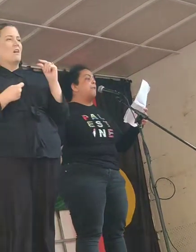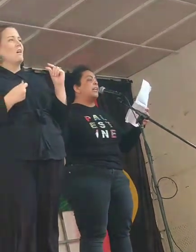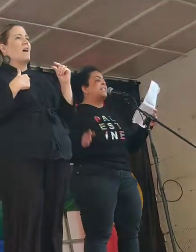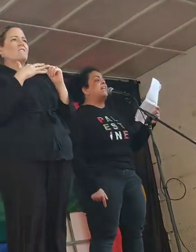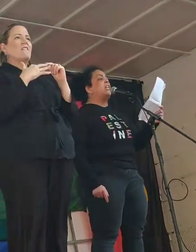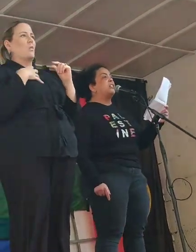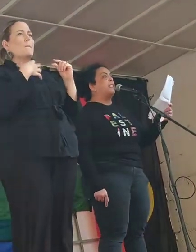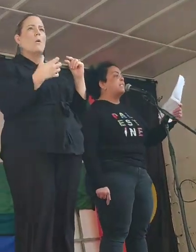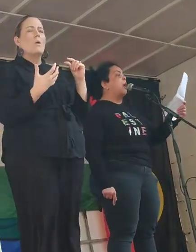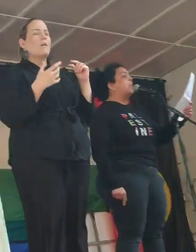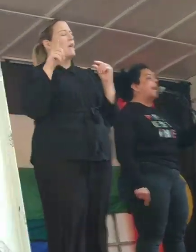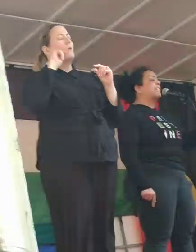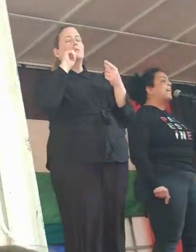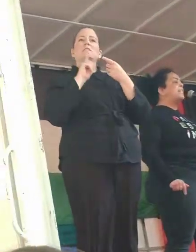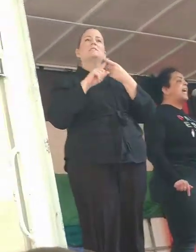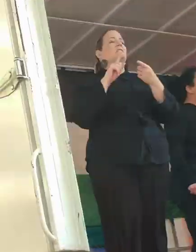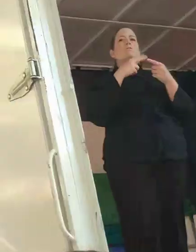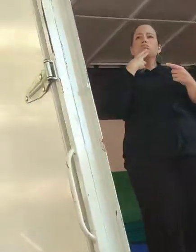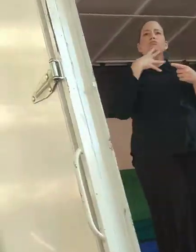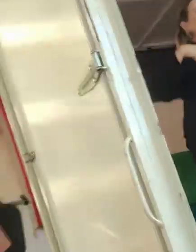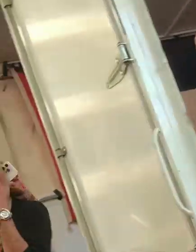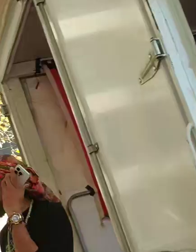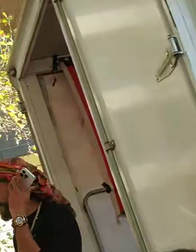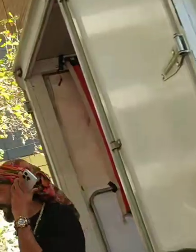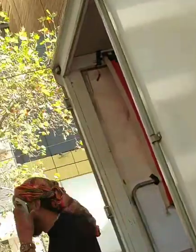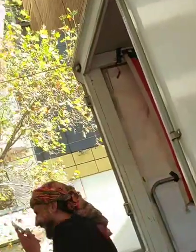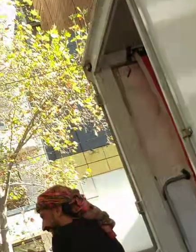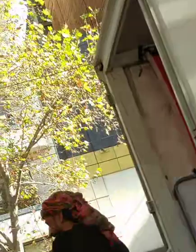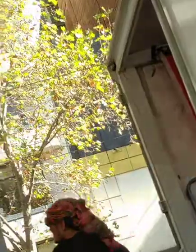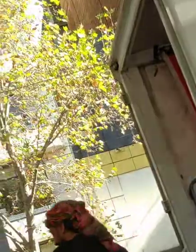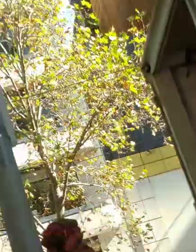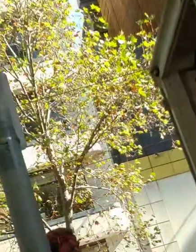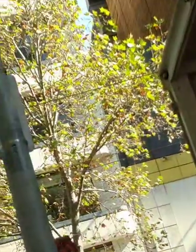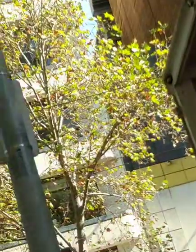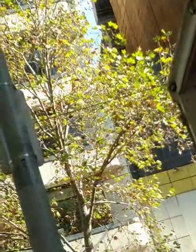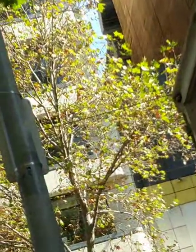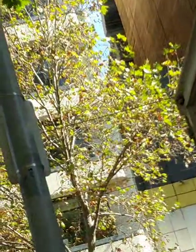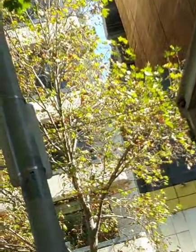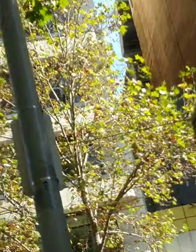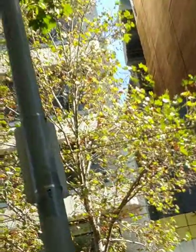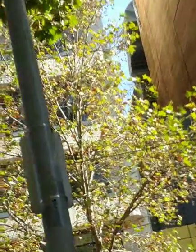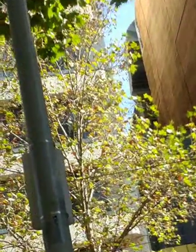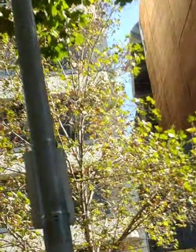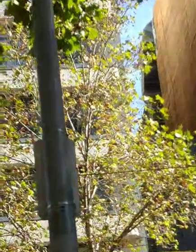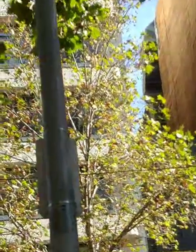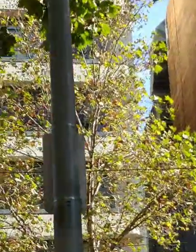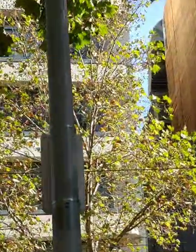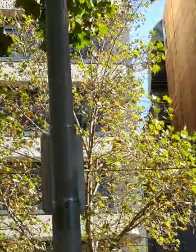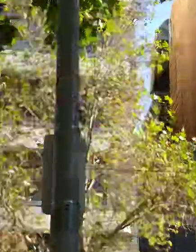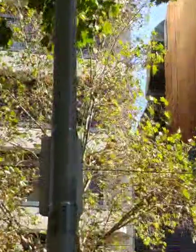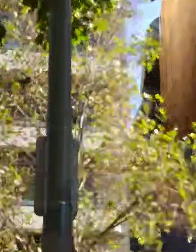they will continue to expose us to hazardous workplaces in order to make those profits. We